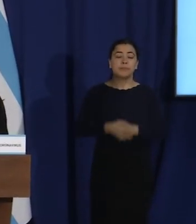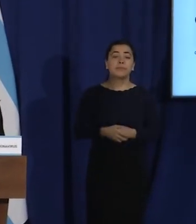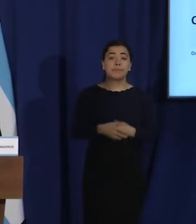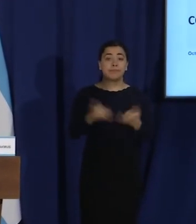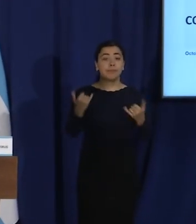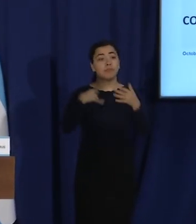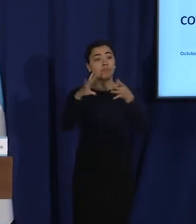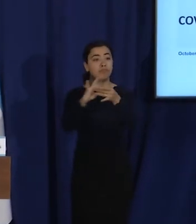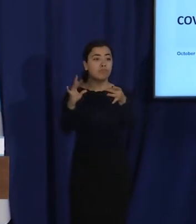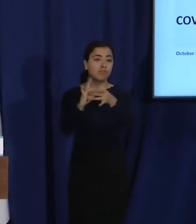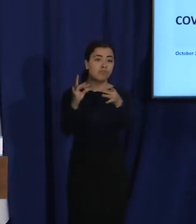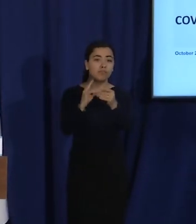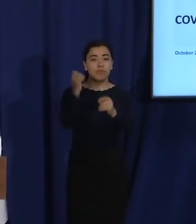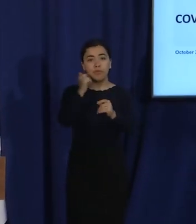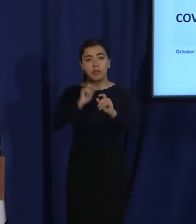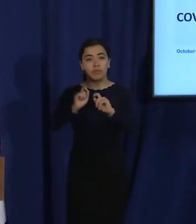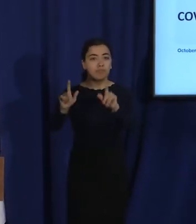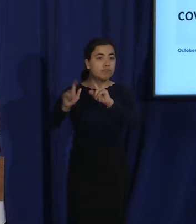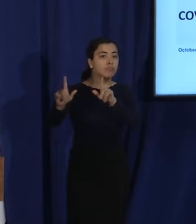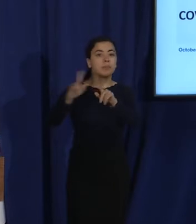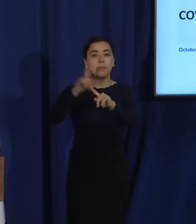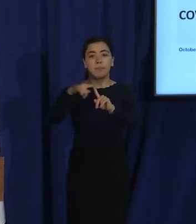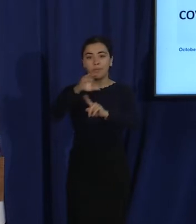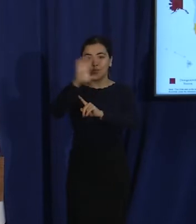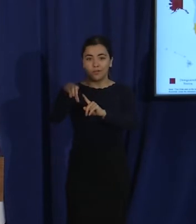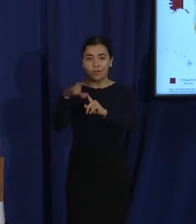of Chicago's COVID-19 numbers.